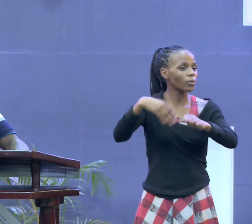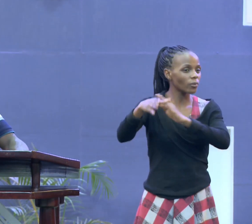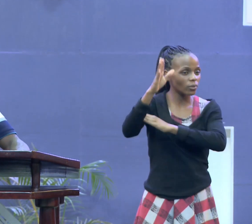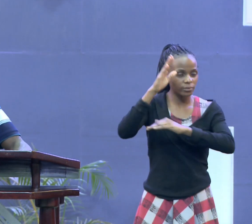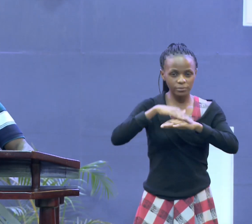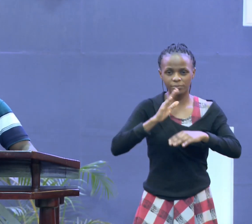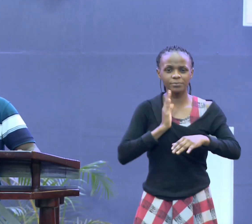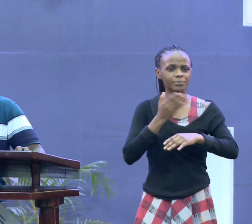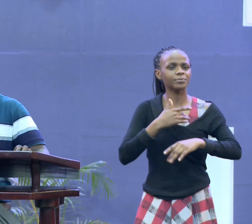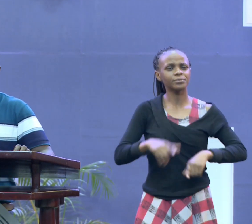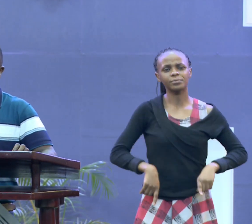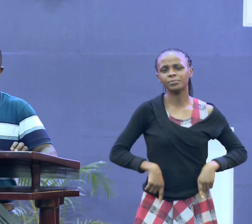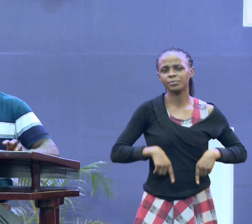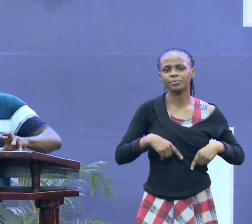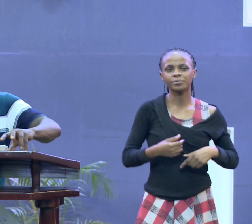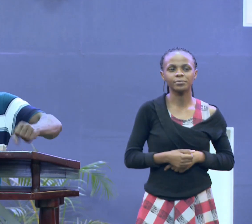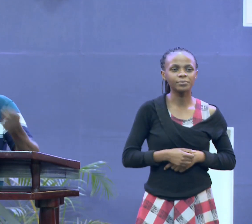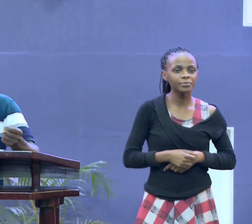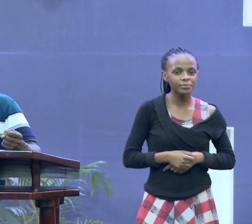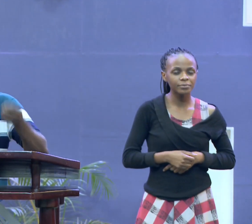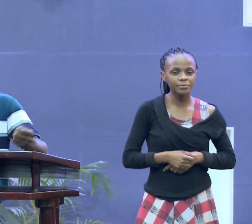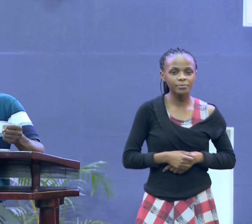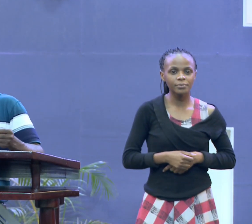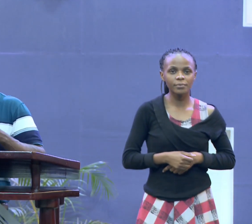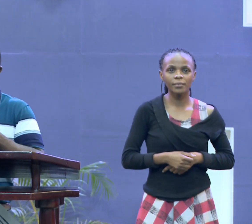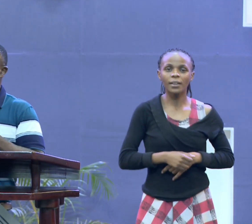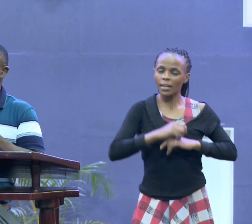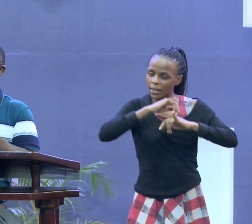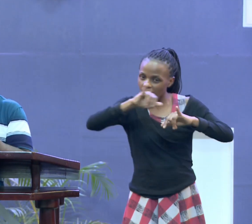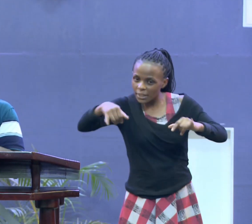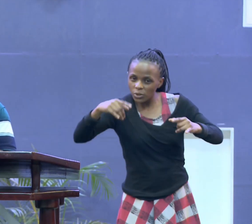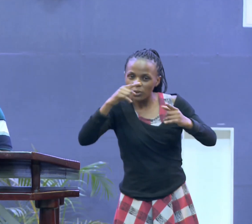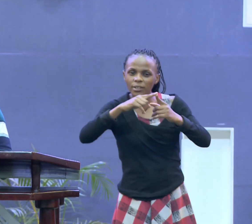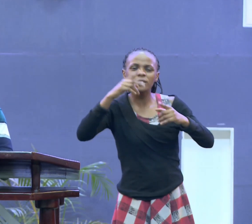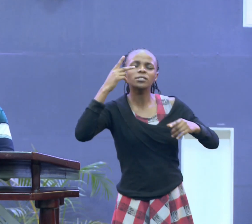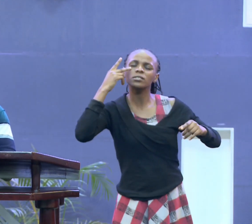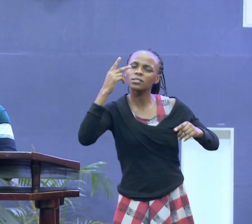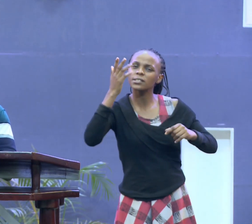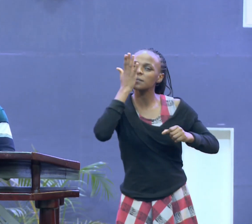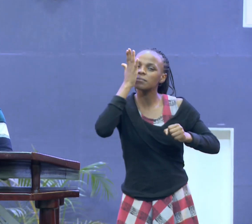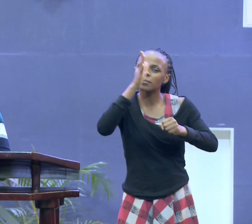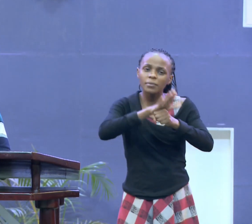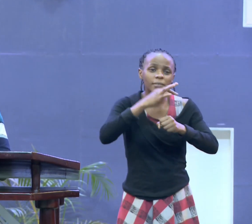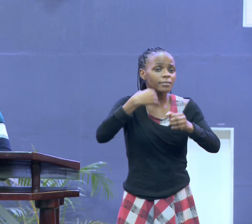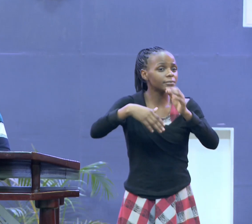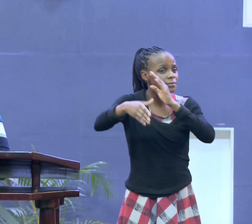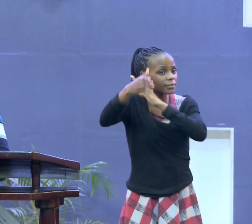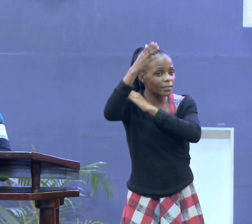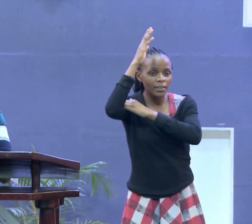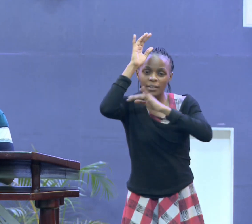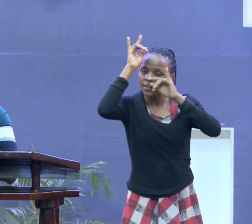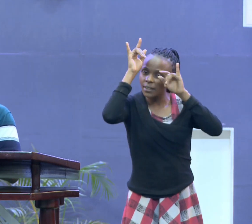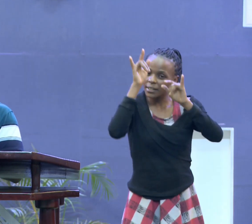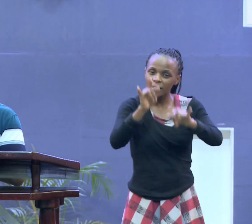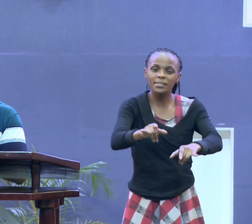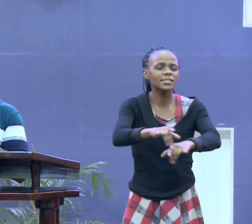our lives. It struggles to make sure that the promises of God becomes null